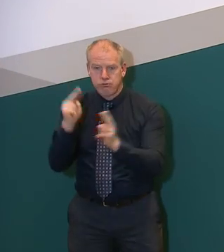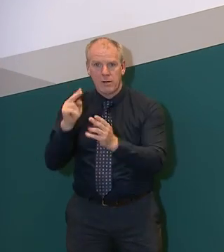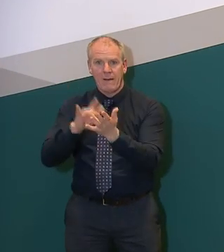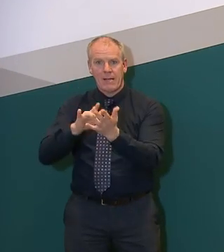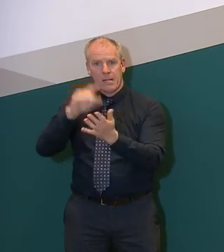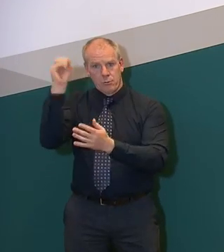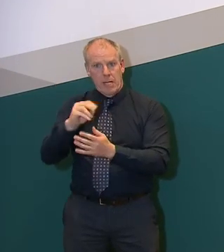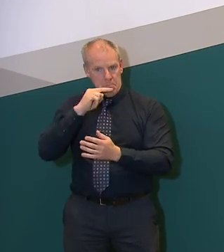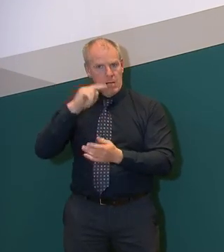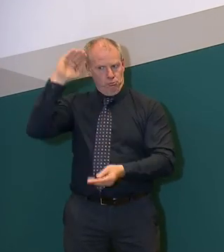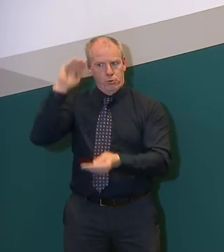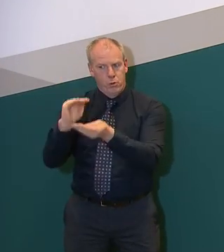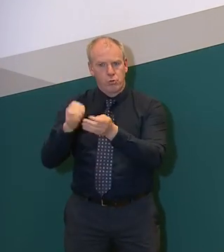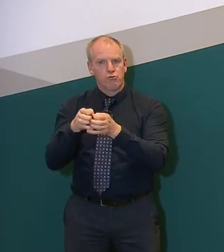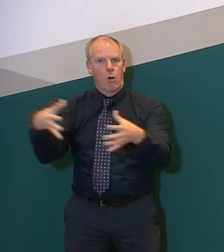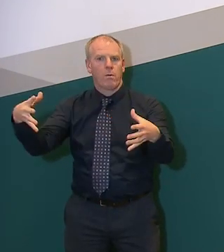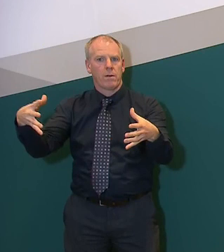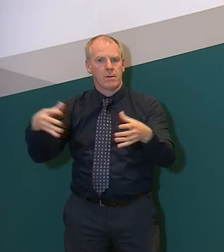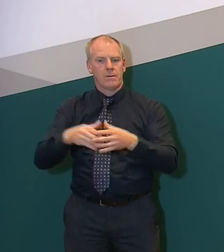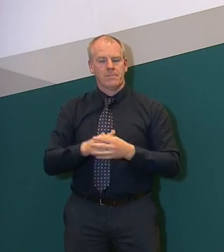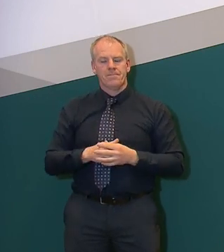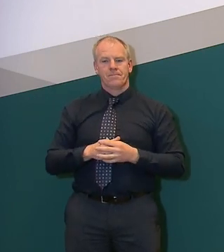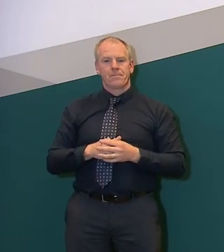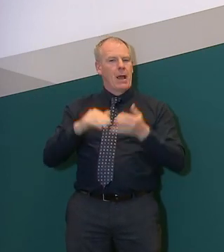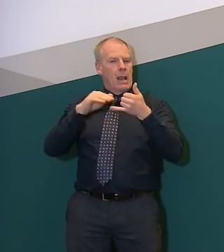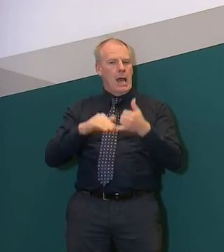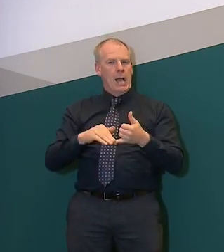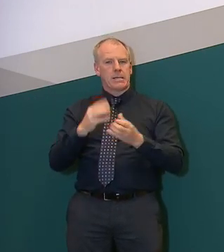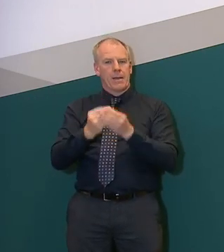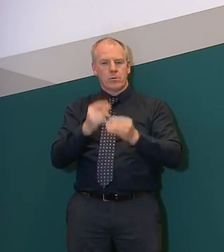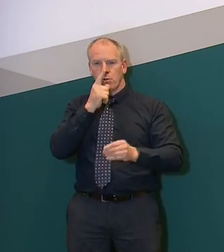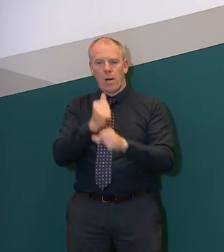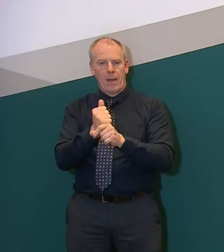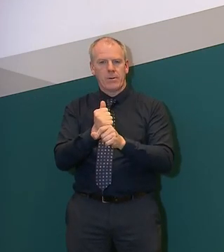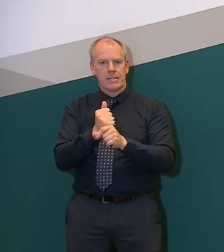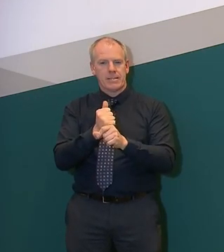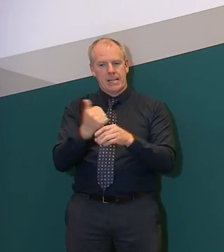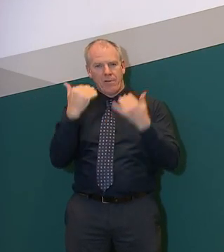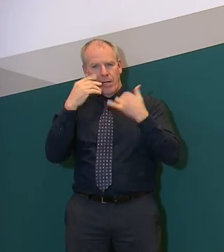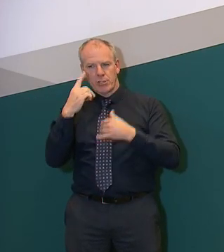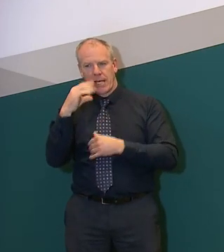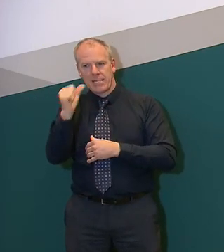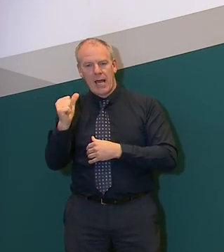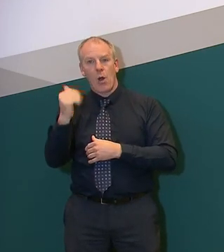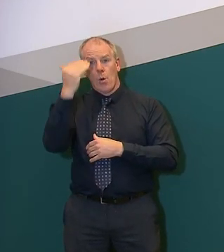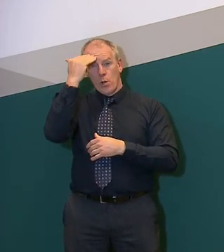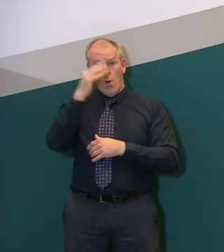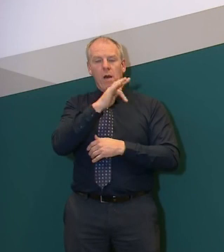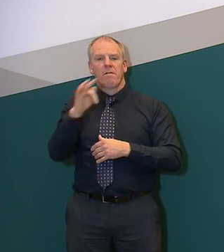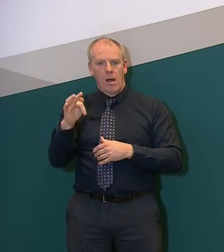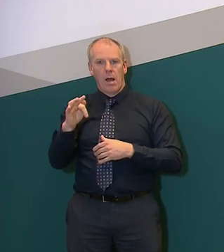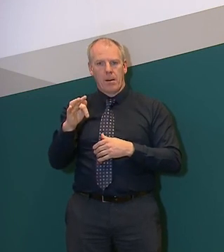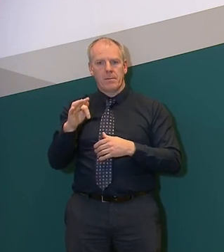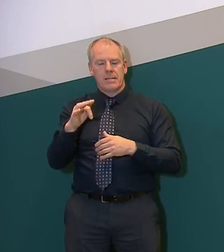growth. And the last thing that I want to say about modelling data at the moment is that we know that it's going, from the characteristics